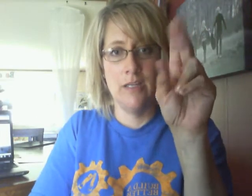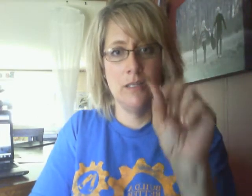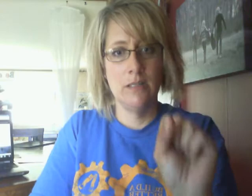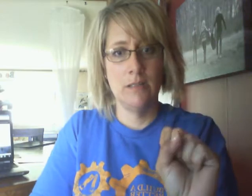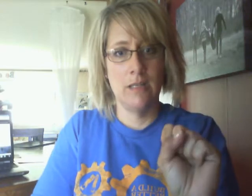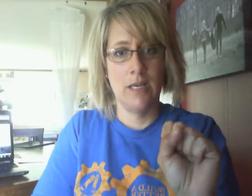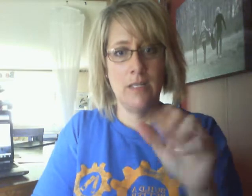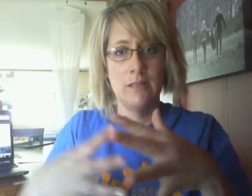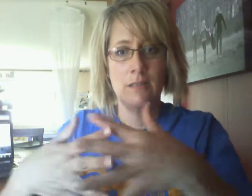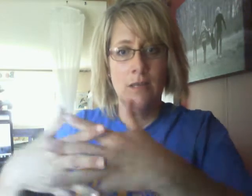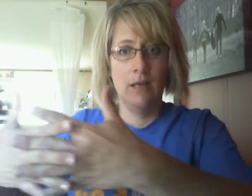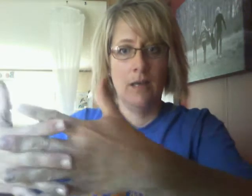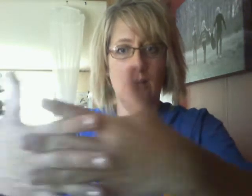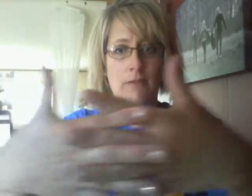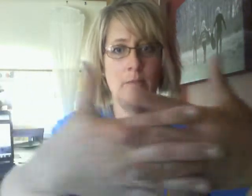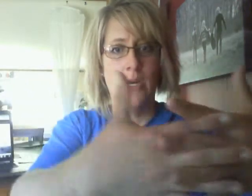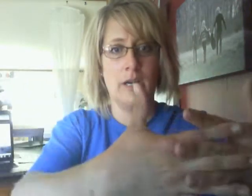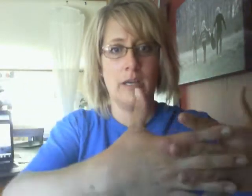United States of America